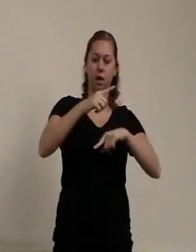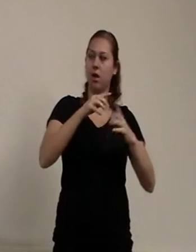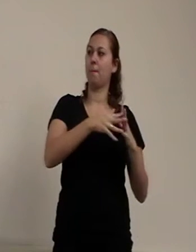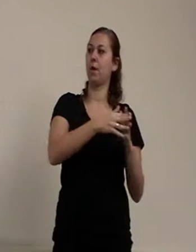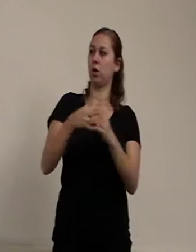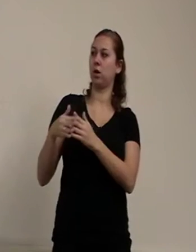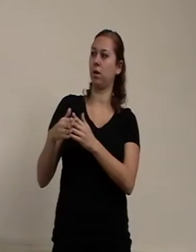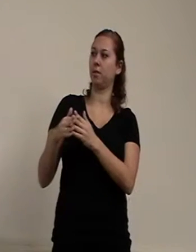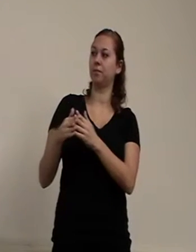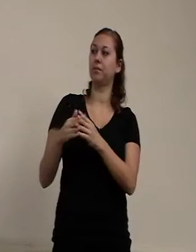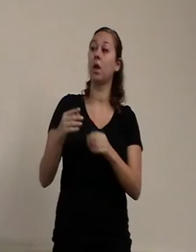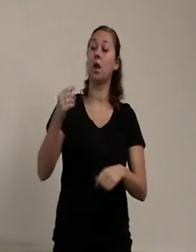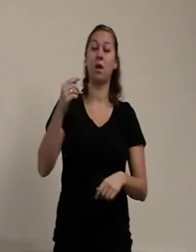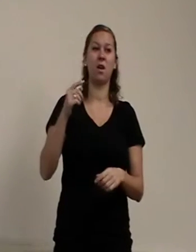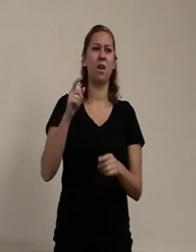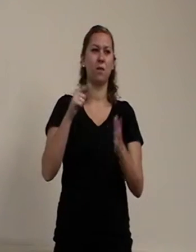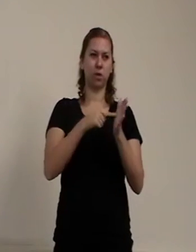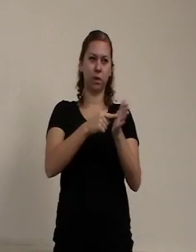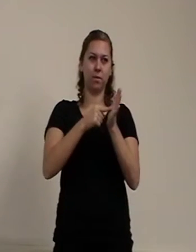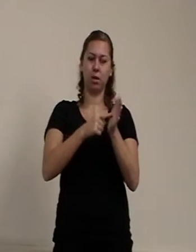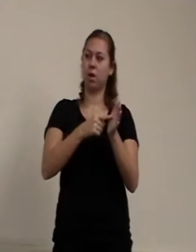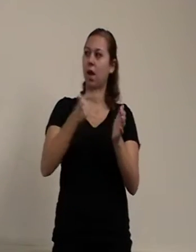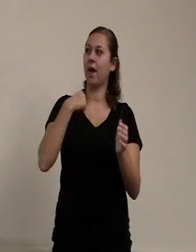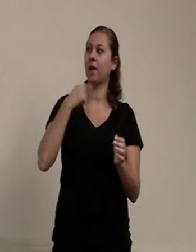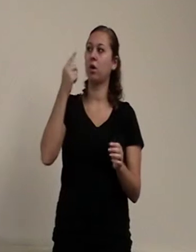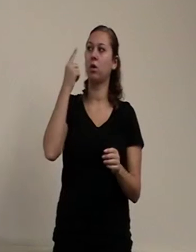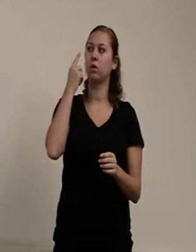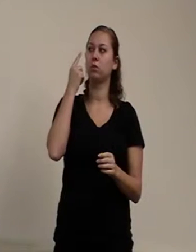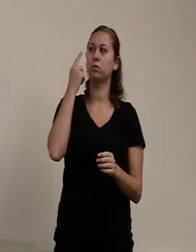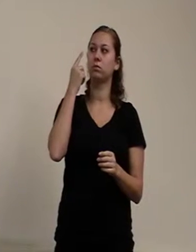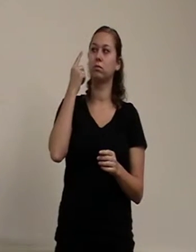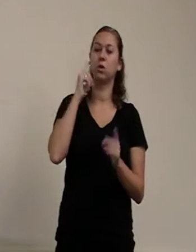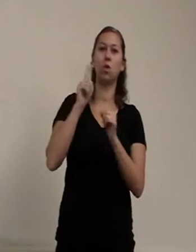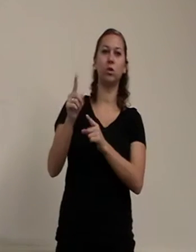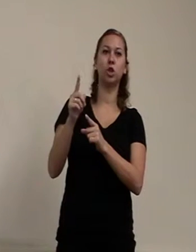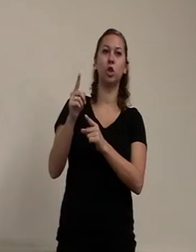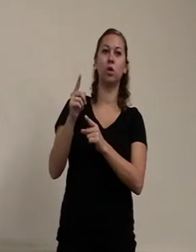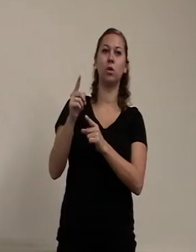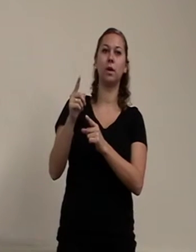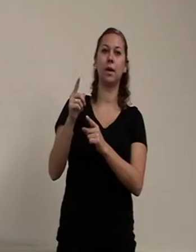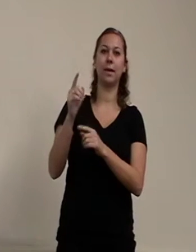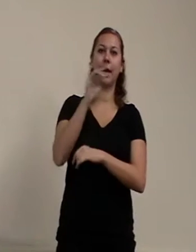this. Any ideas why? Inside the hole? Inside the bowl, yep.